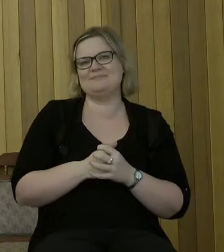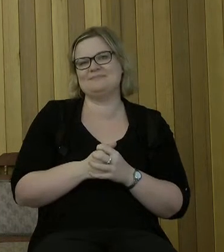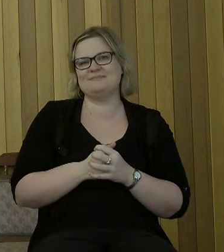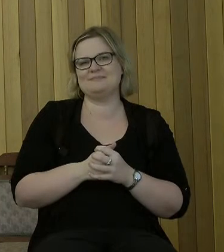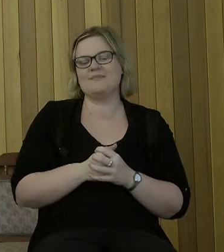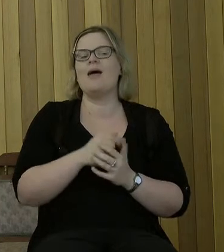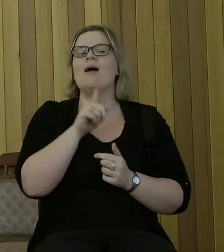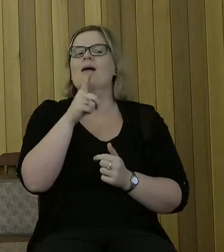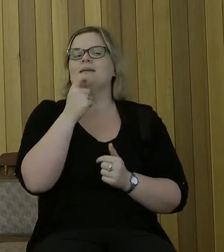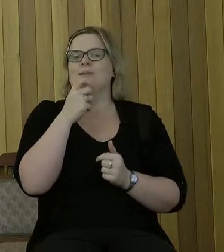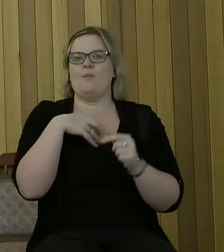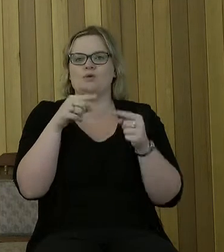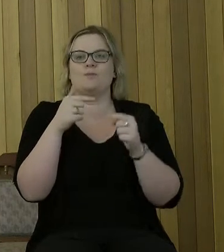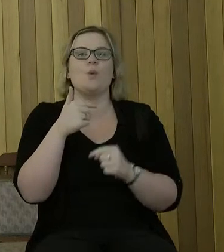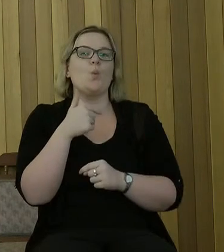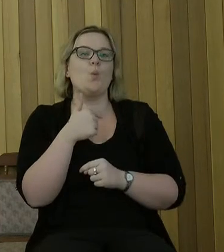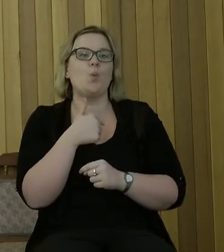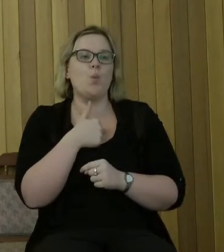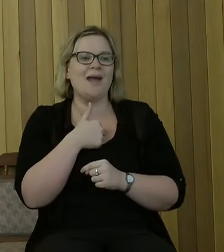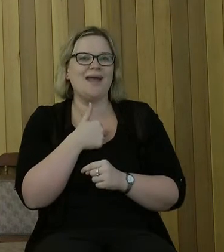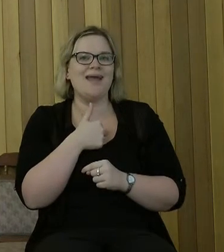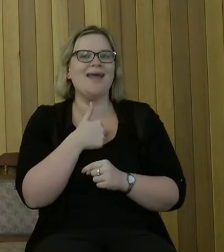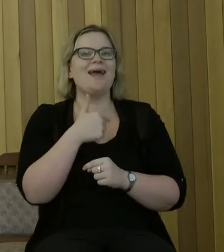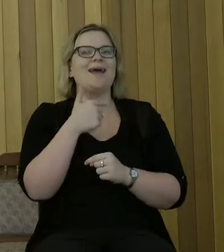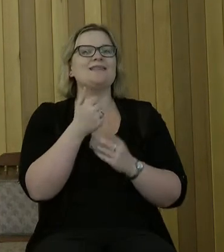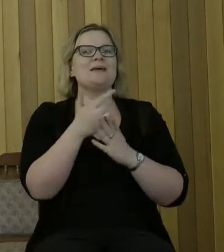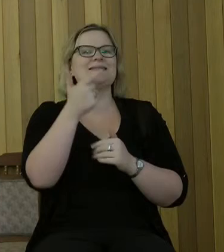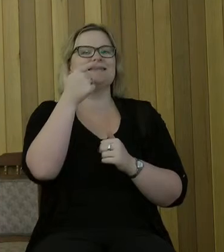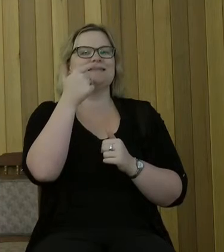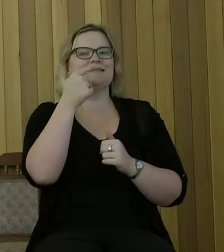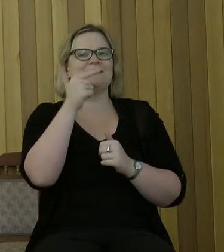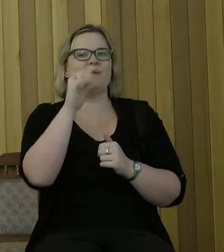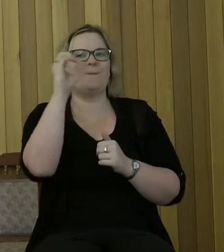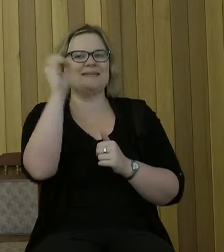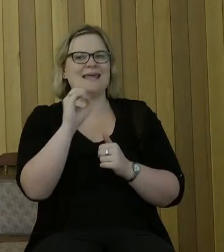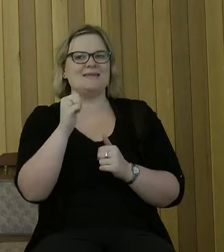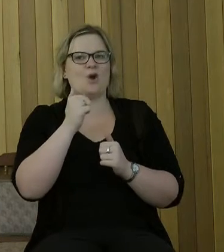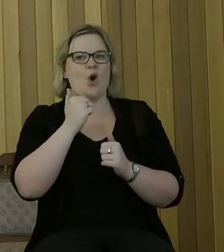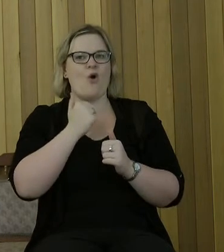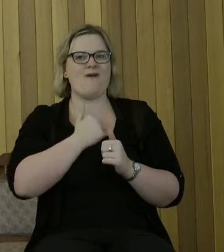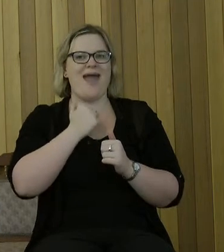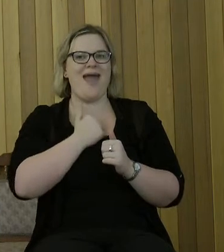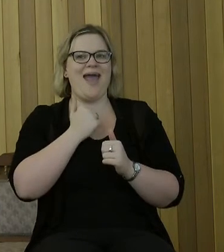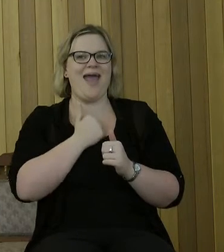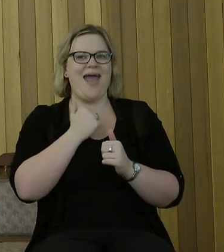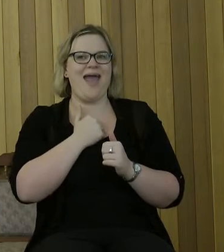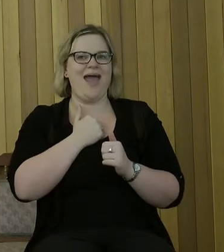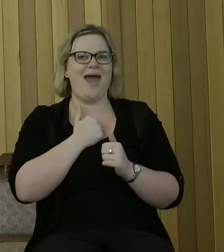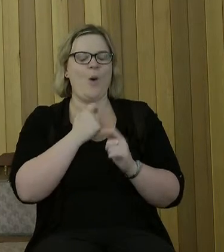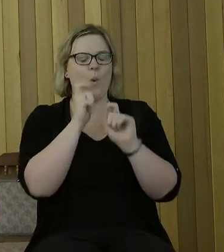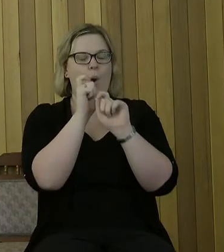Now it gets more challenging. We spend 7% of our waking time in front of digital media.